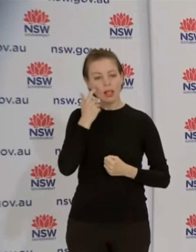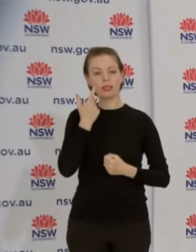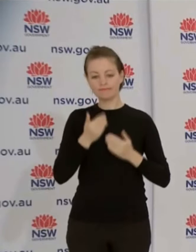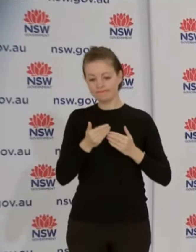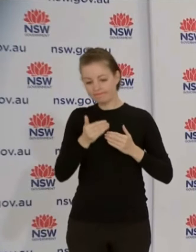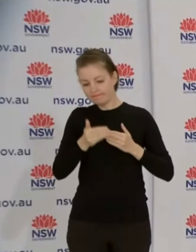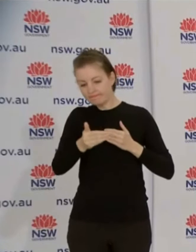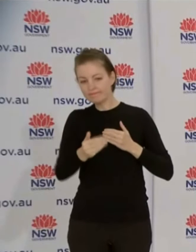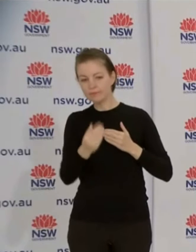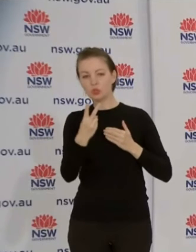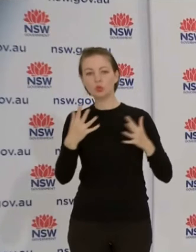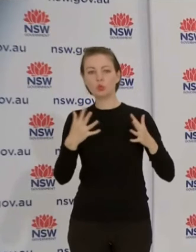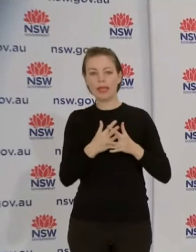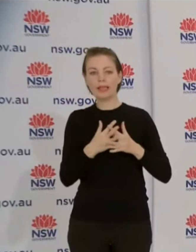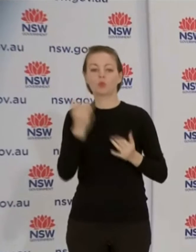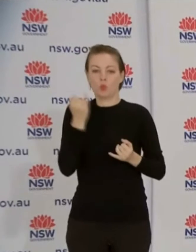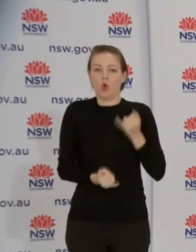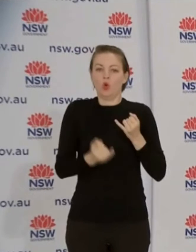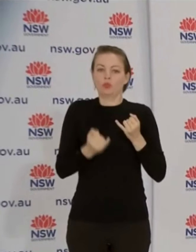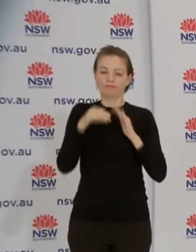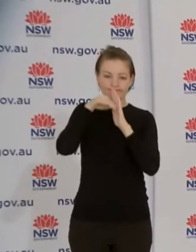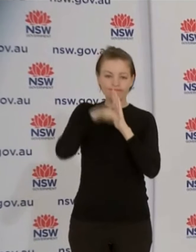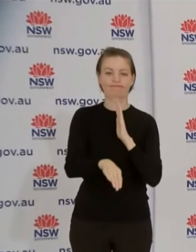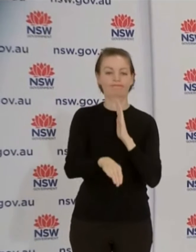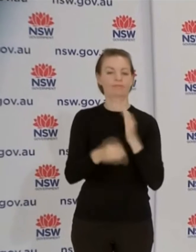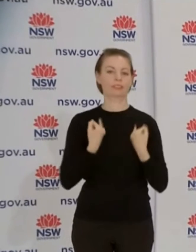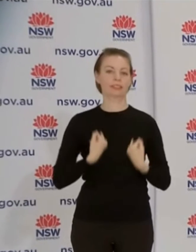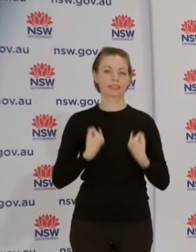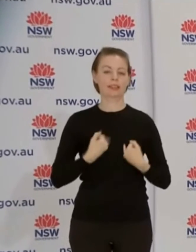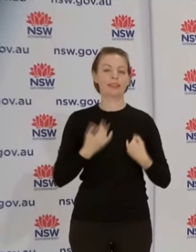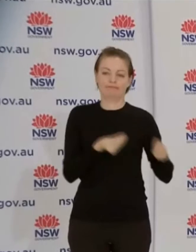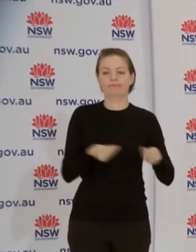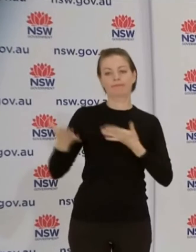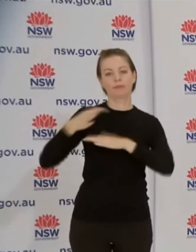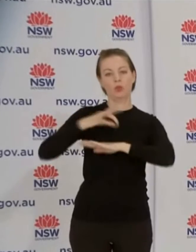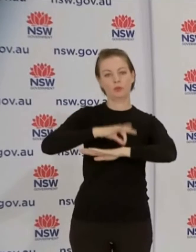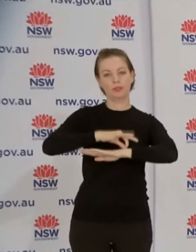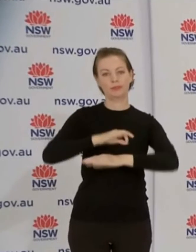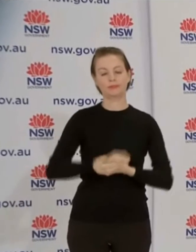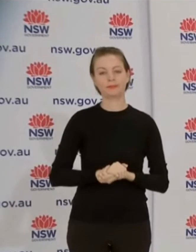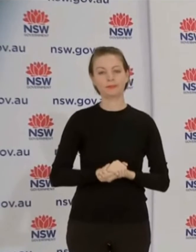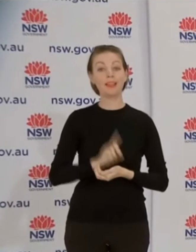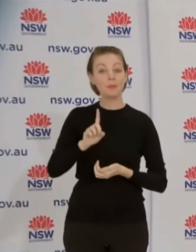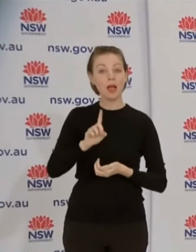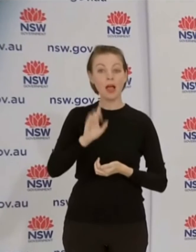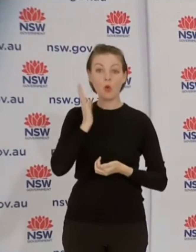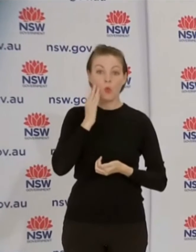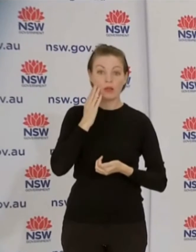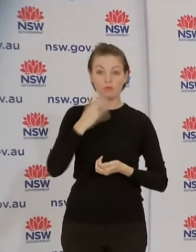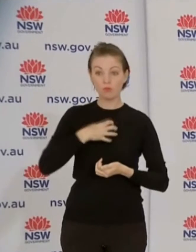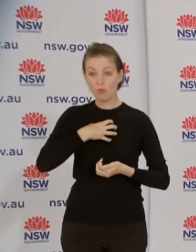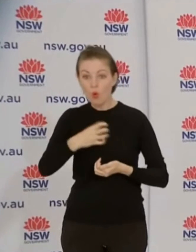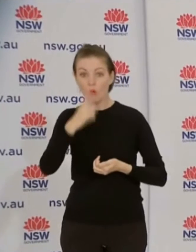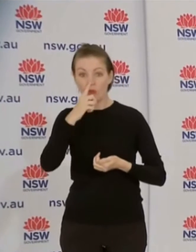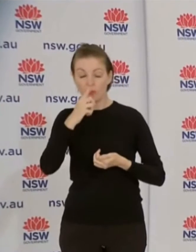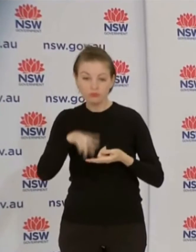care or hospitalisation. And obviously, as the rate of vaccination increases, as more and more people are vaccinated